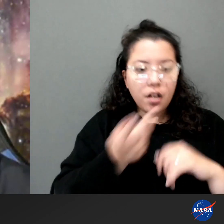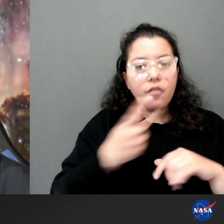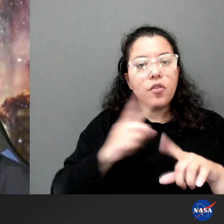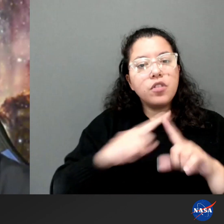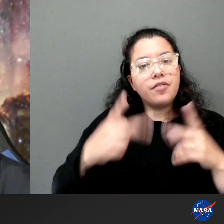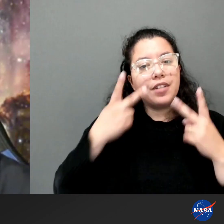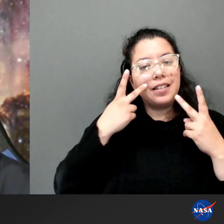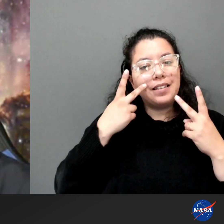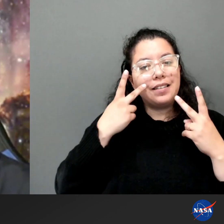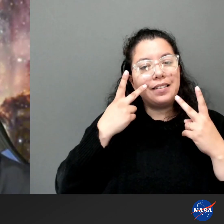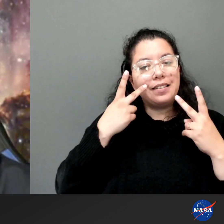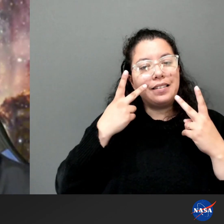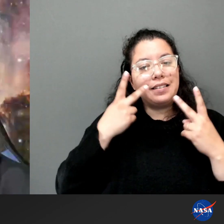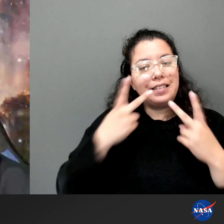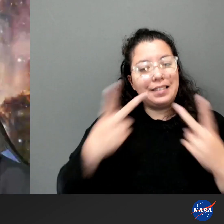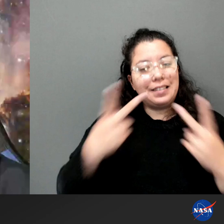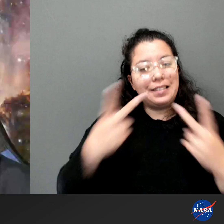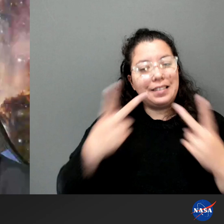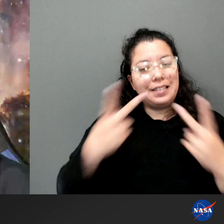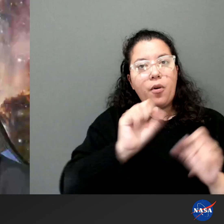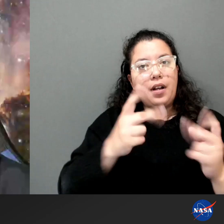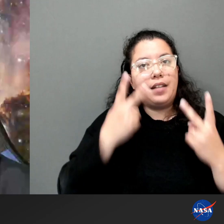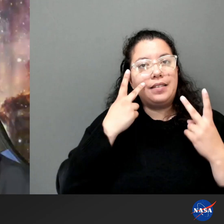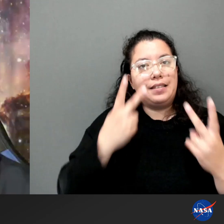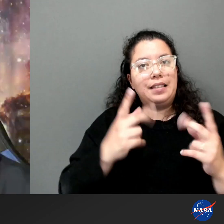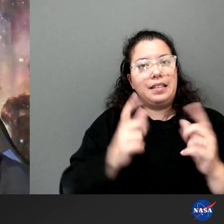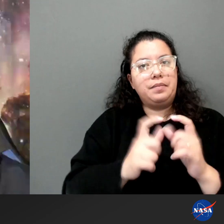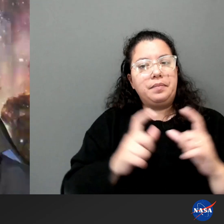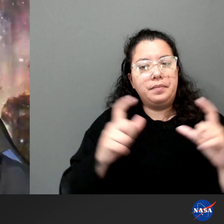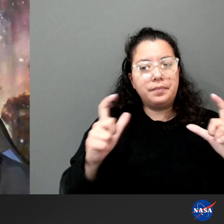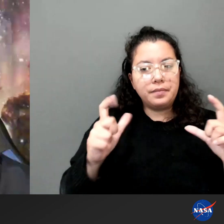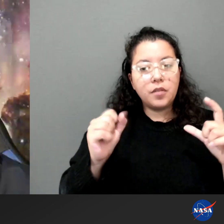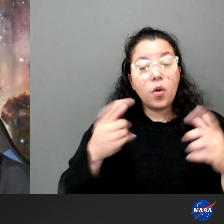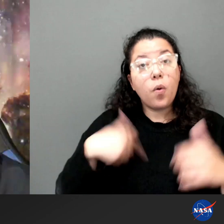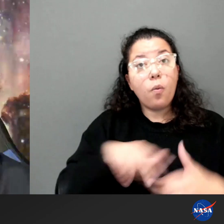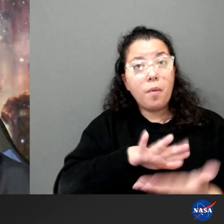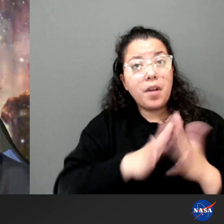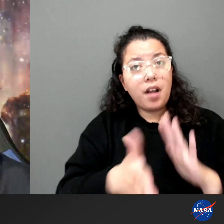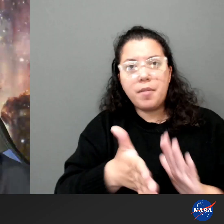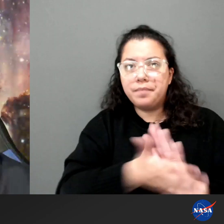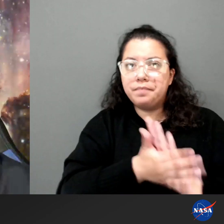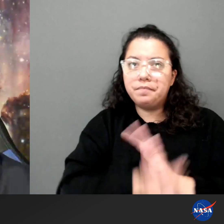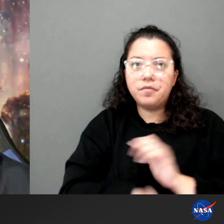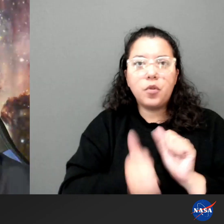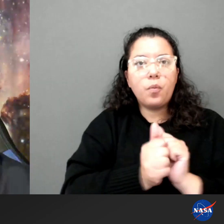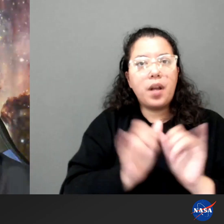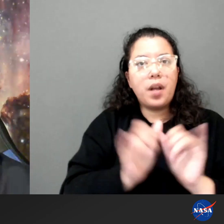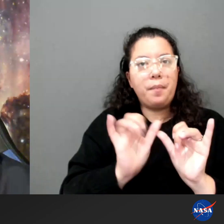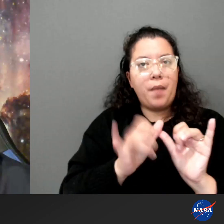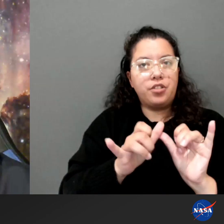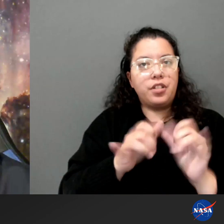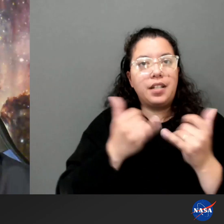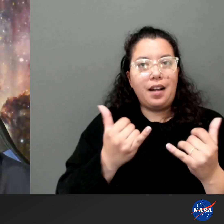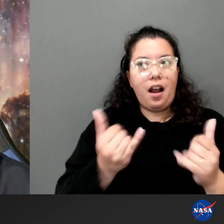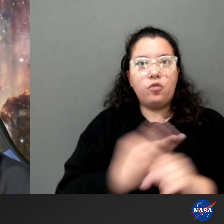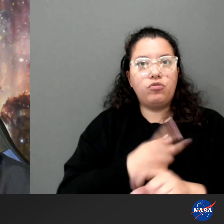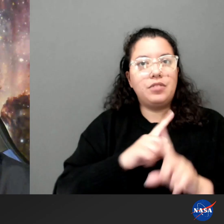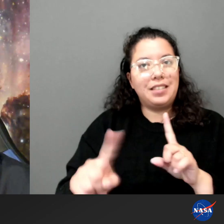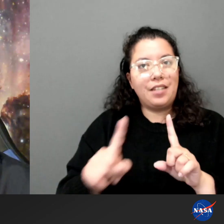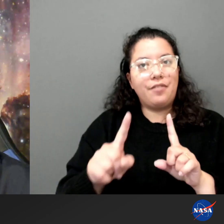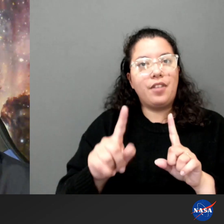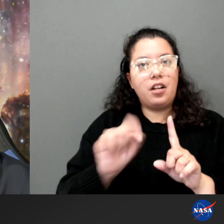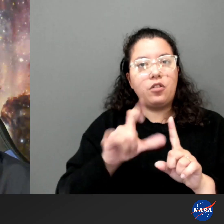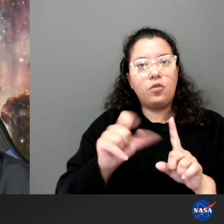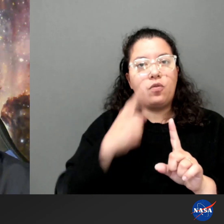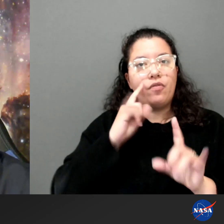Hubble constant. And we're getting really good at measuring that in a number of different ways now. And what's getting really fascinating is that our measurements are